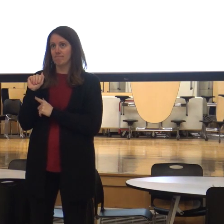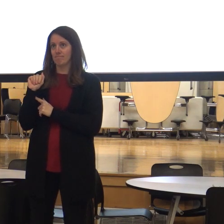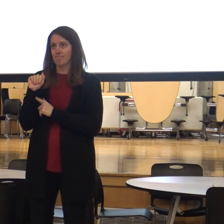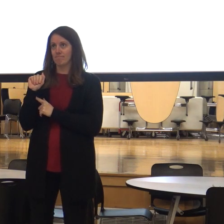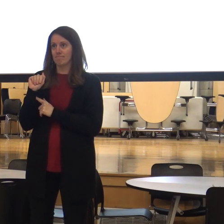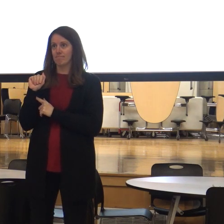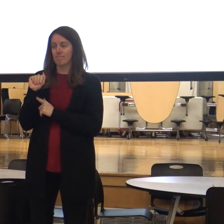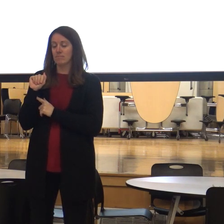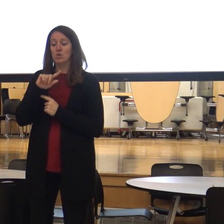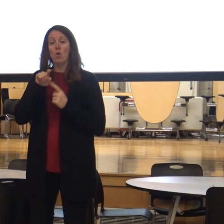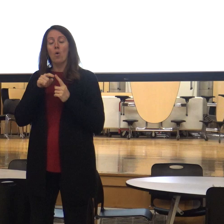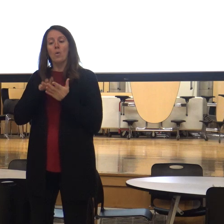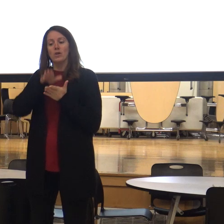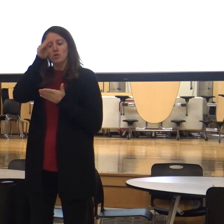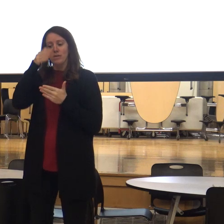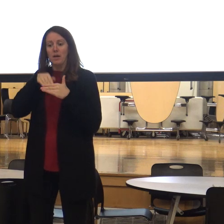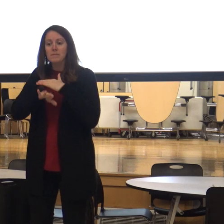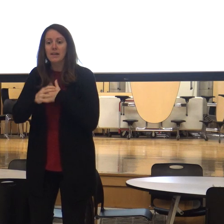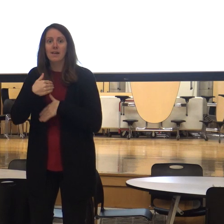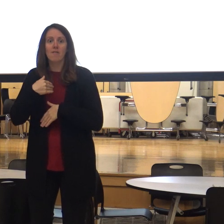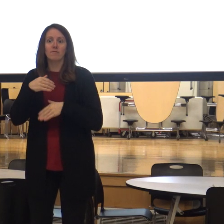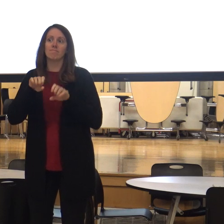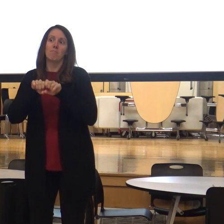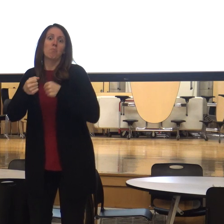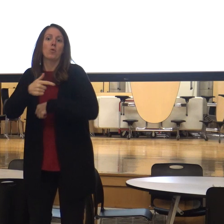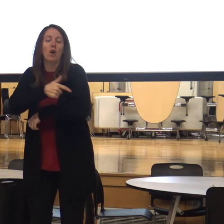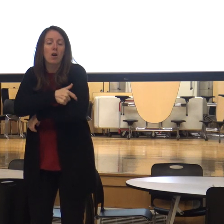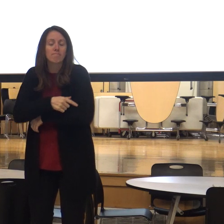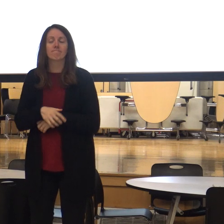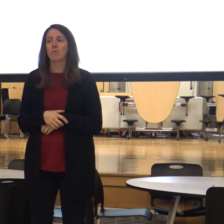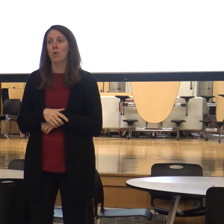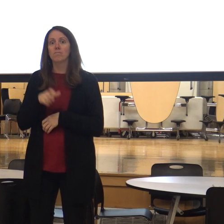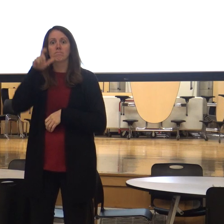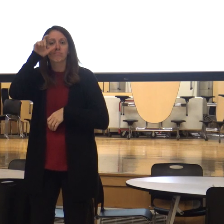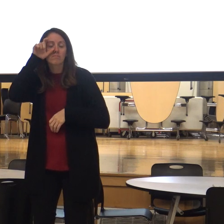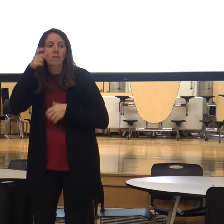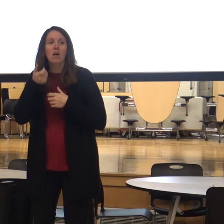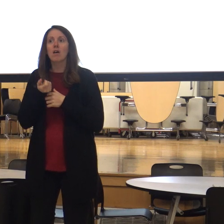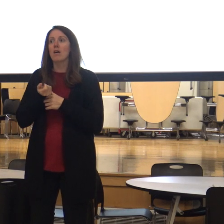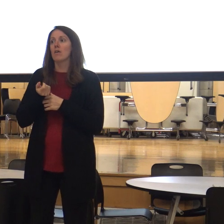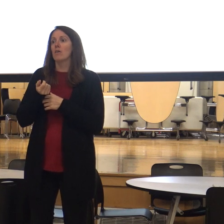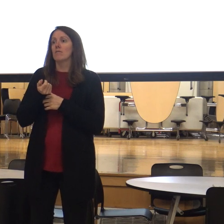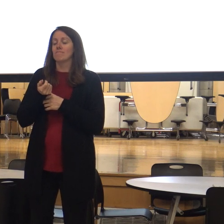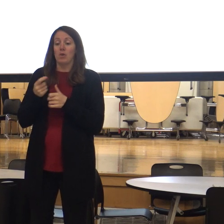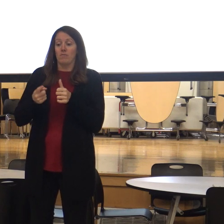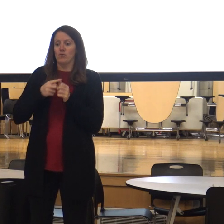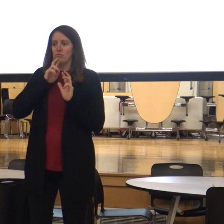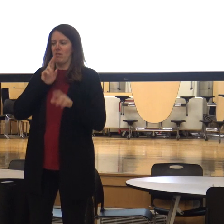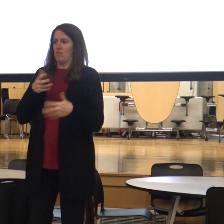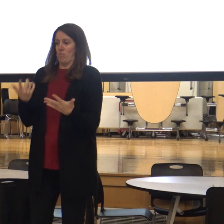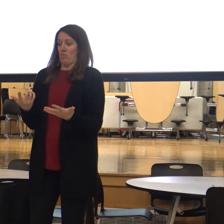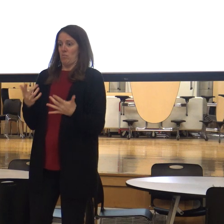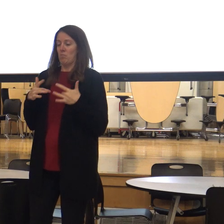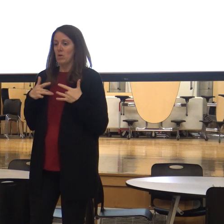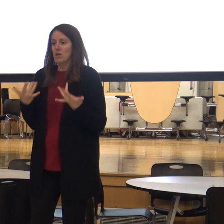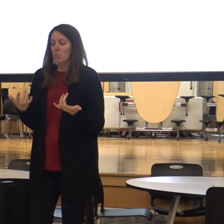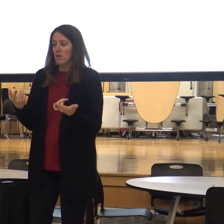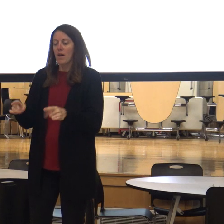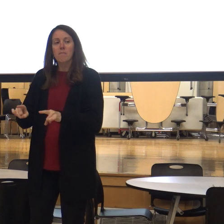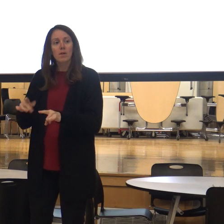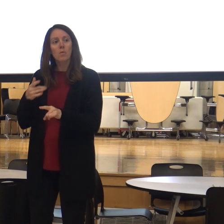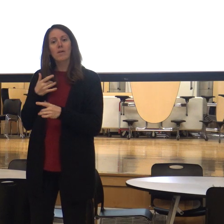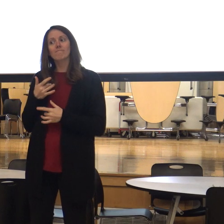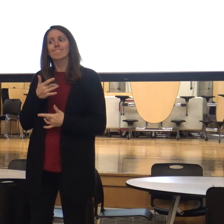When a student comes in and they have a broken arm, or they have a black eye, our first reaction is, you know, what happened? And we have empathy and we